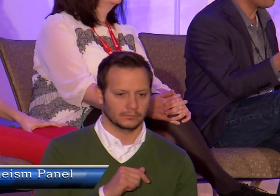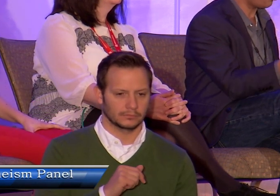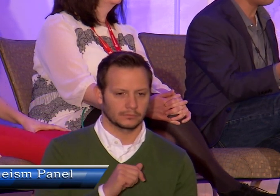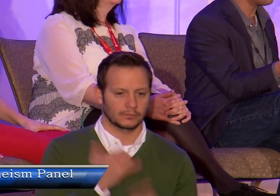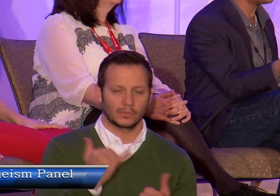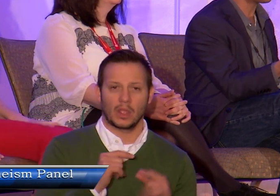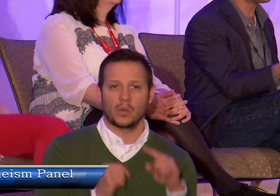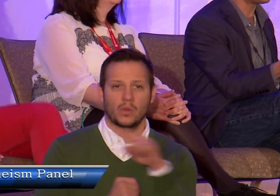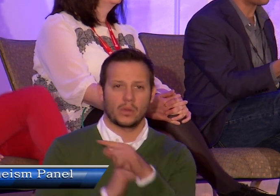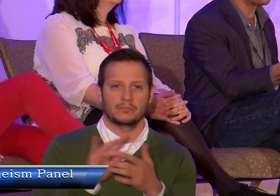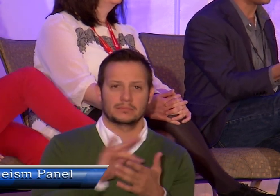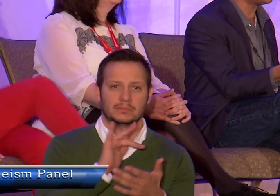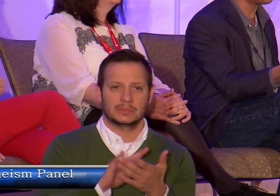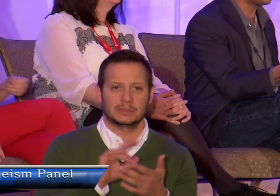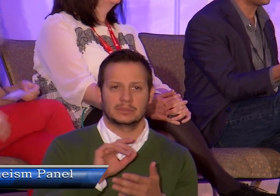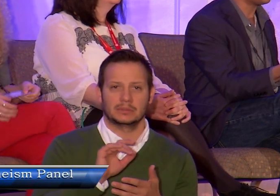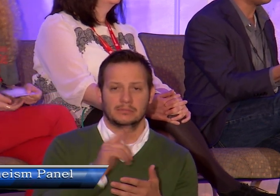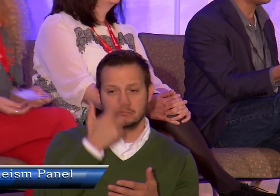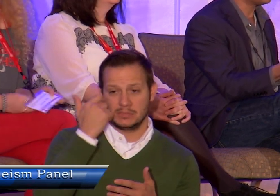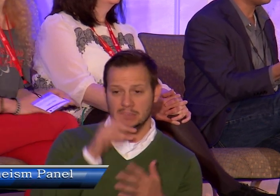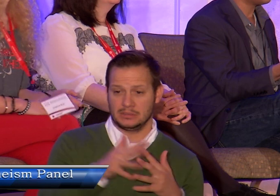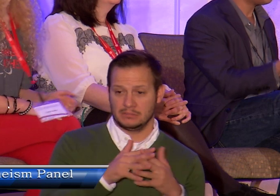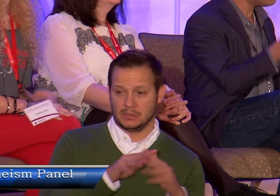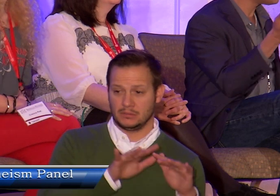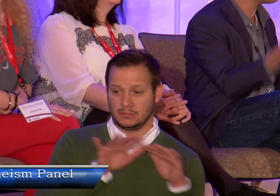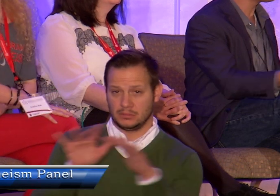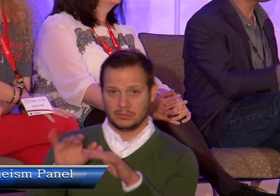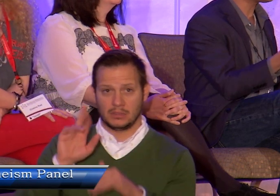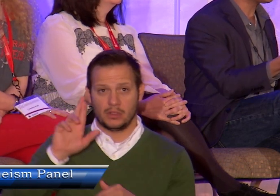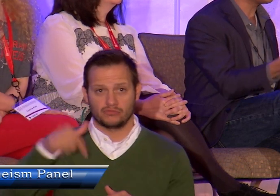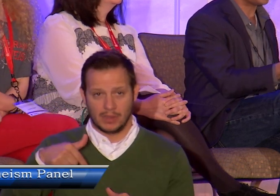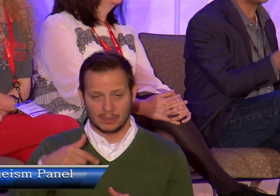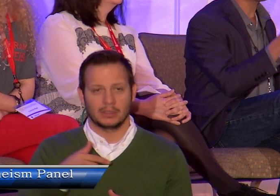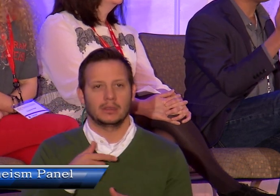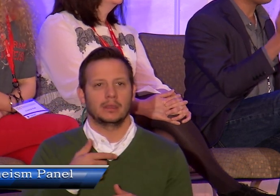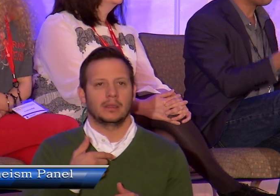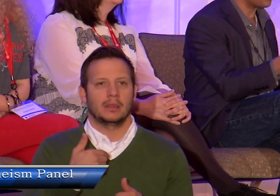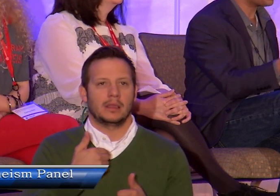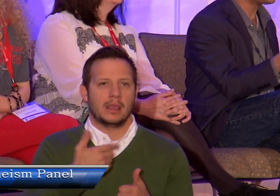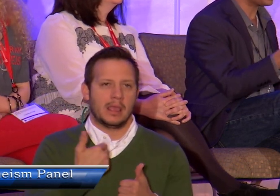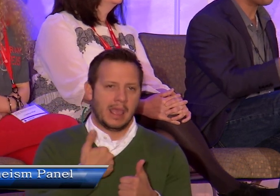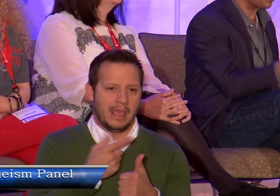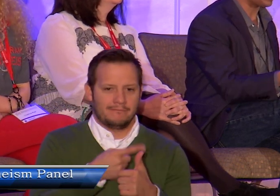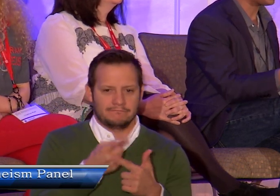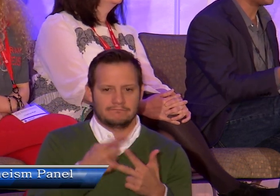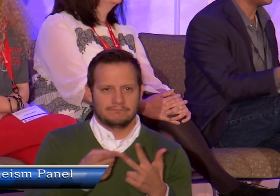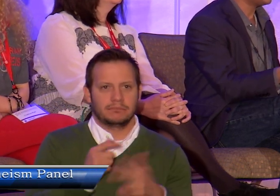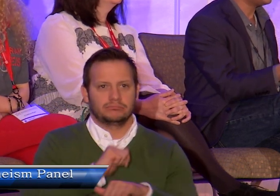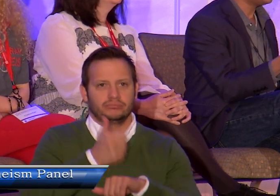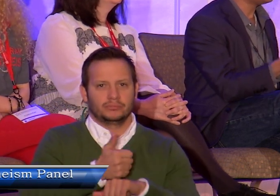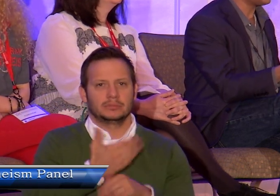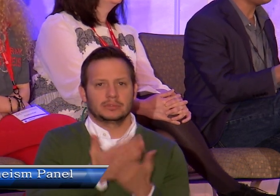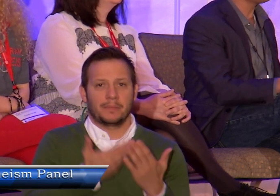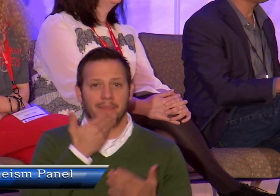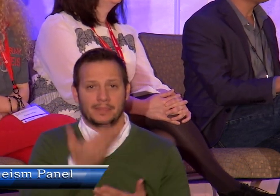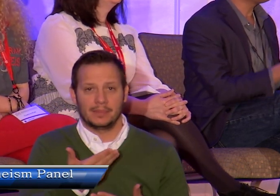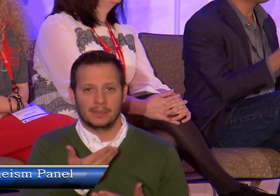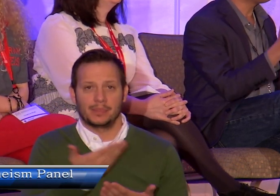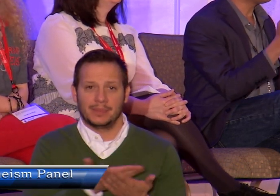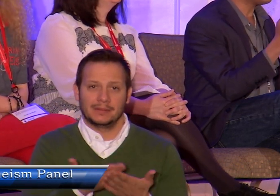there, all as a result of American intervention. Some people disagree with that, but these are facts.